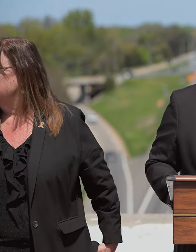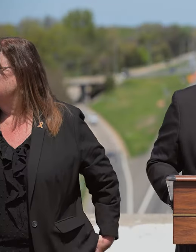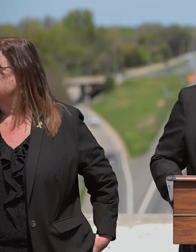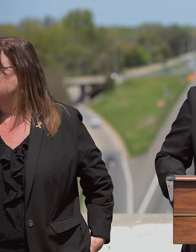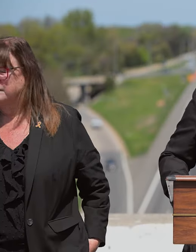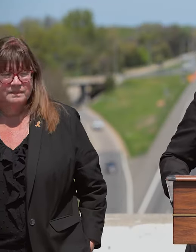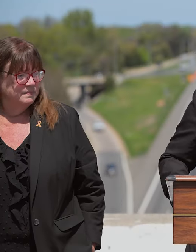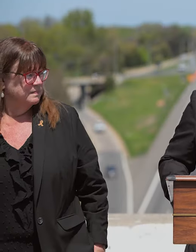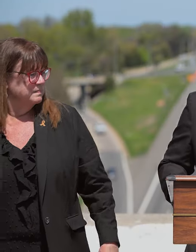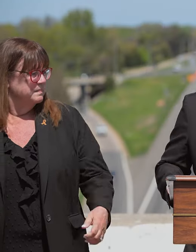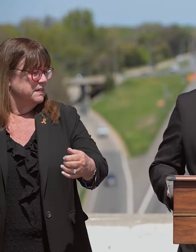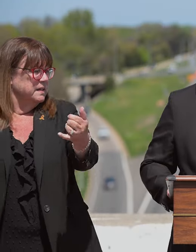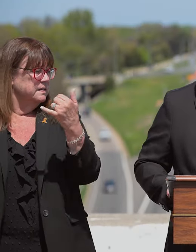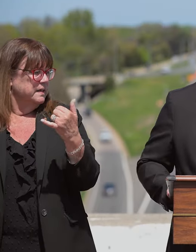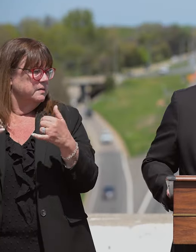Now,